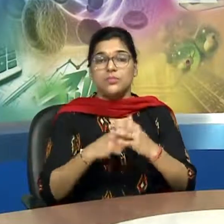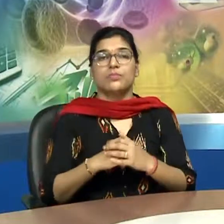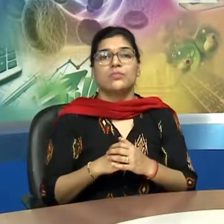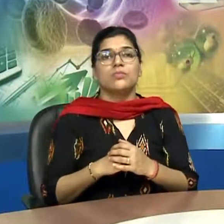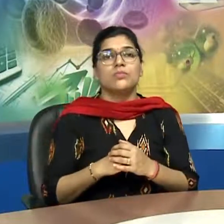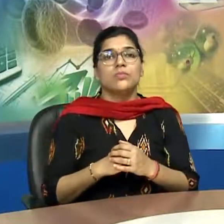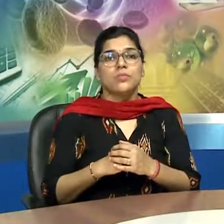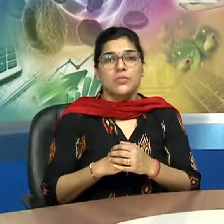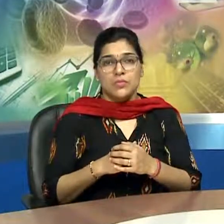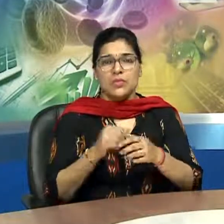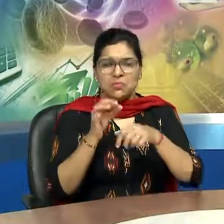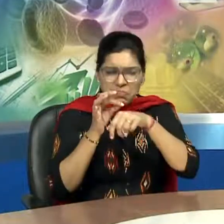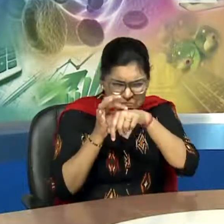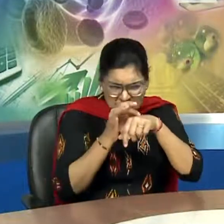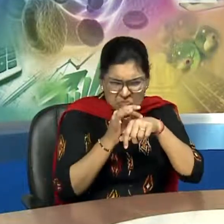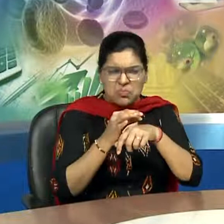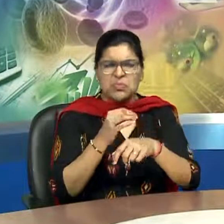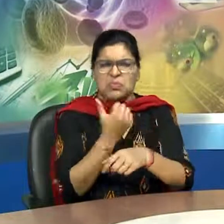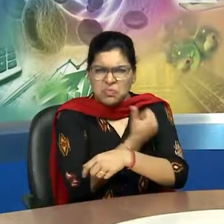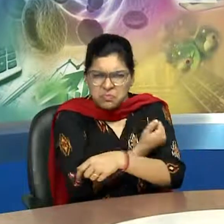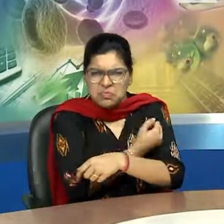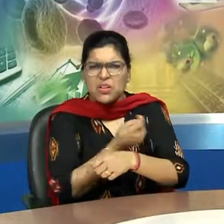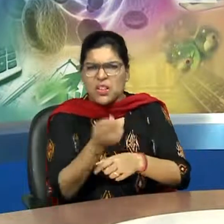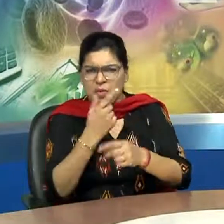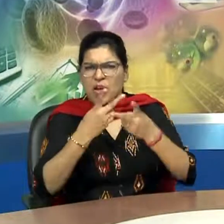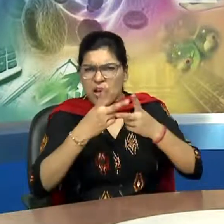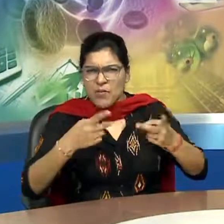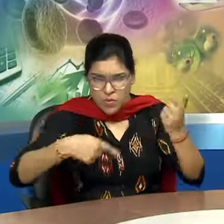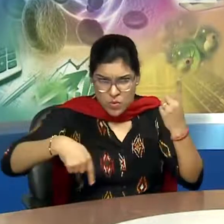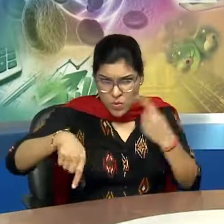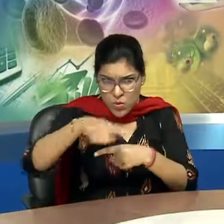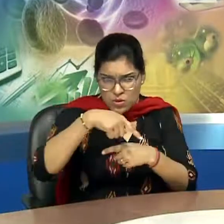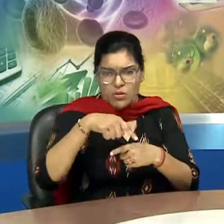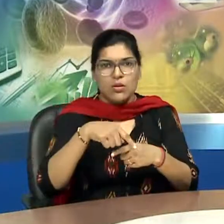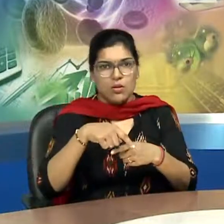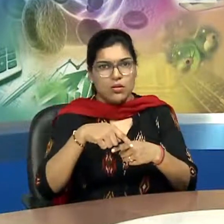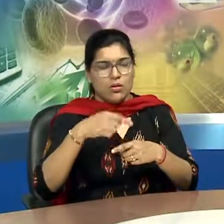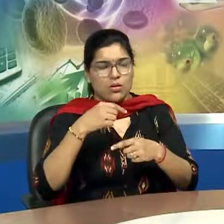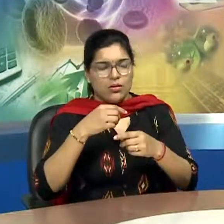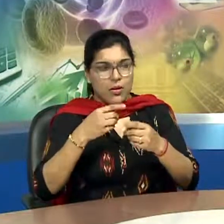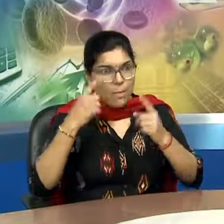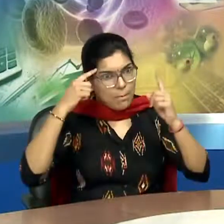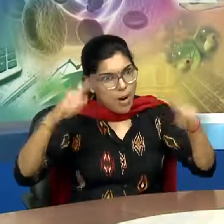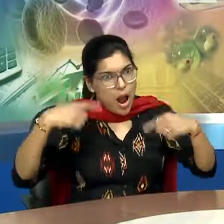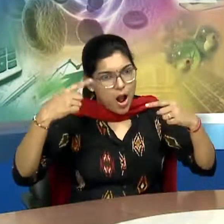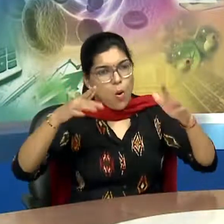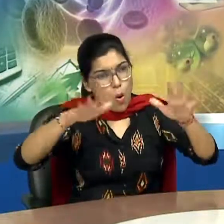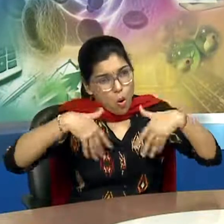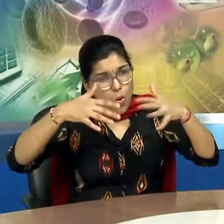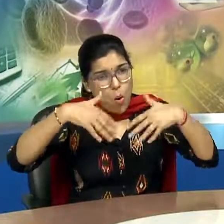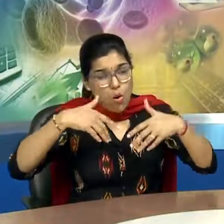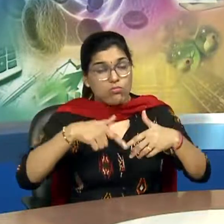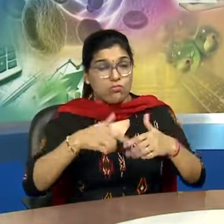Now this answer is, drug addiction leads to dead